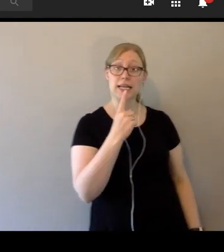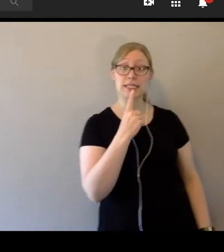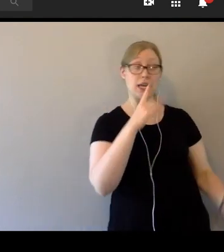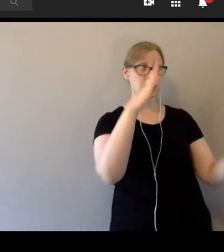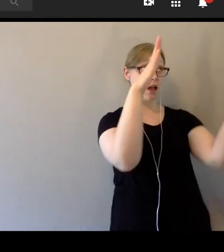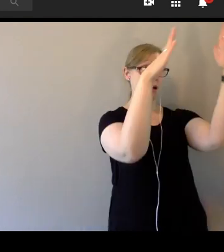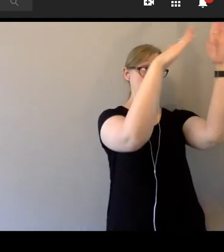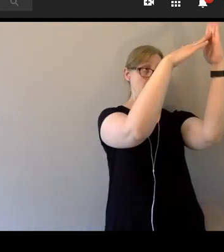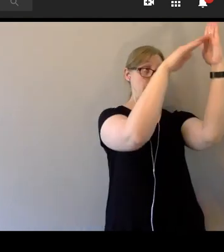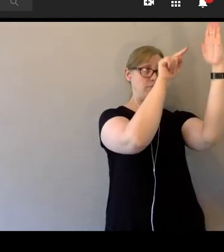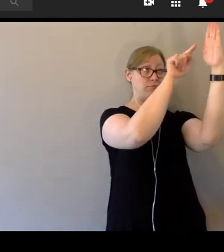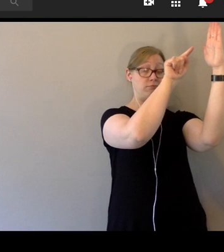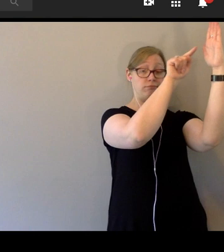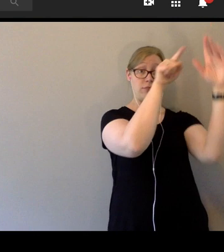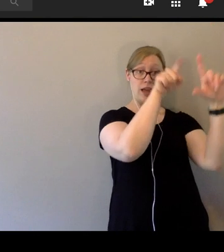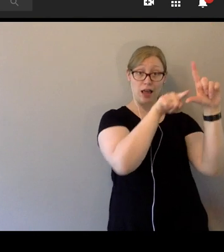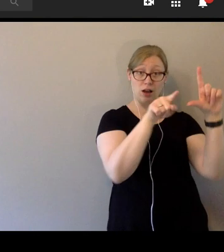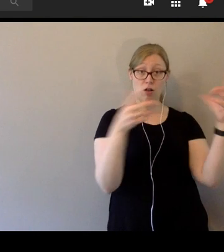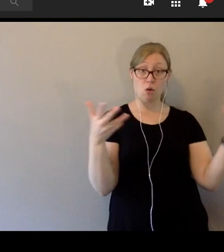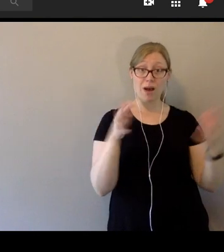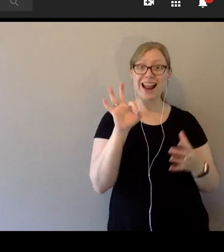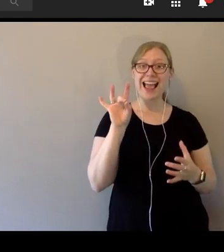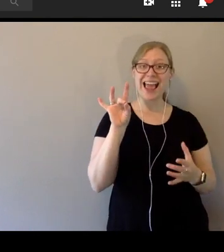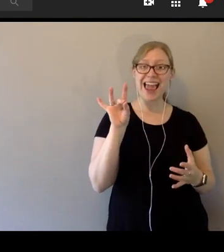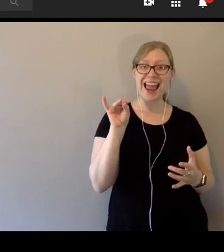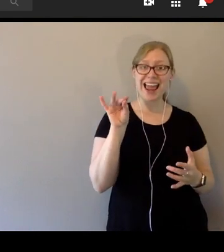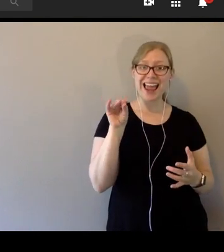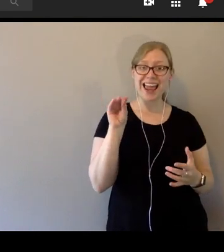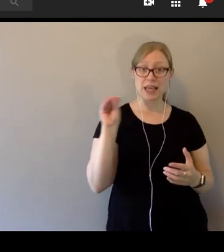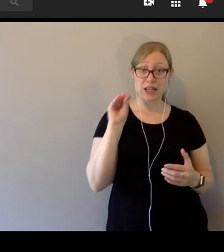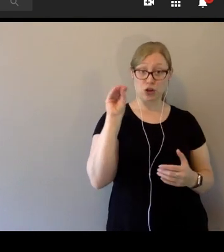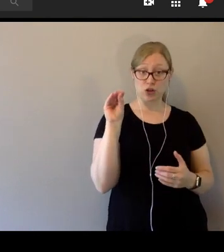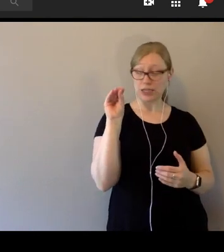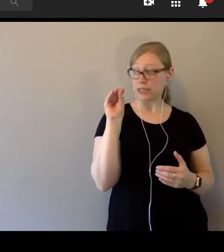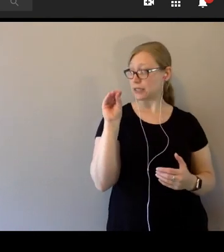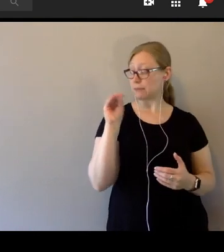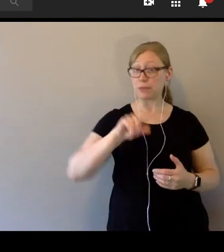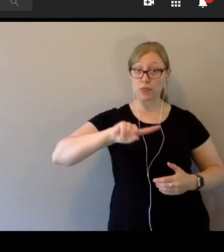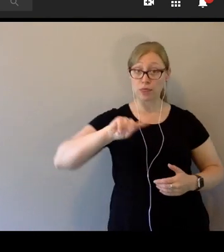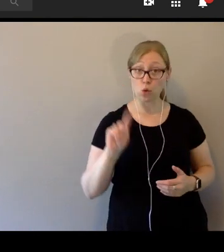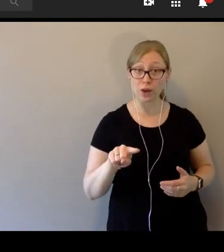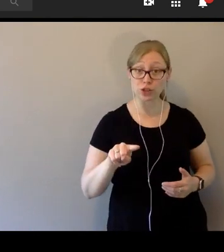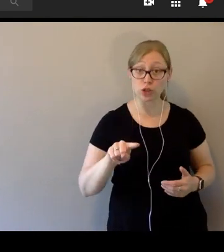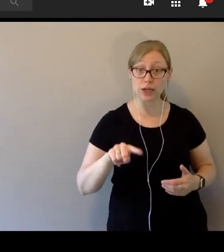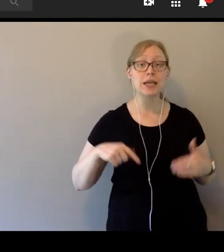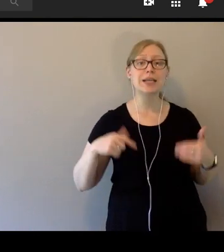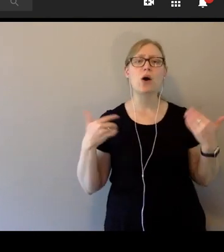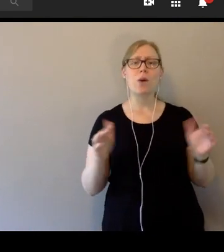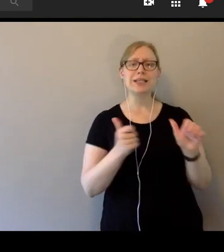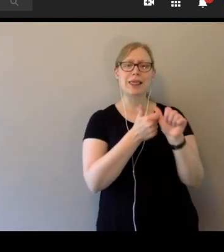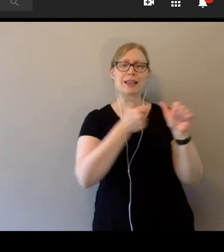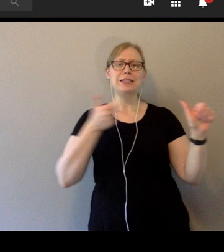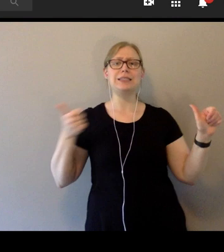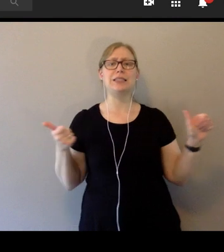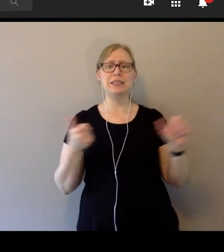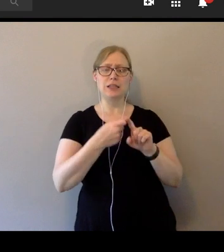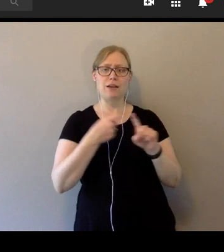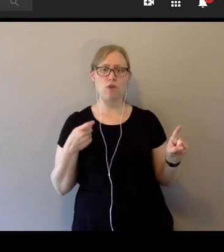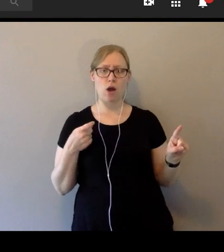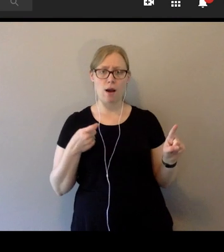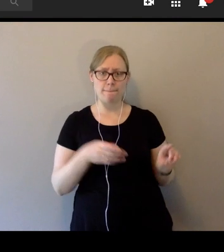makes with the wall is 80 degrees. The question is, what's the distance away from the base